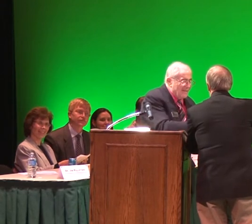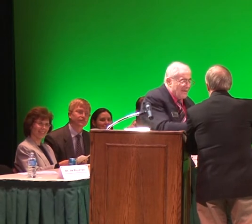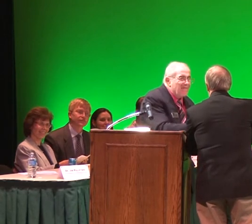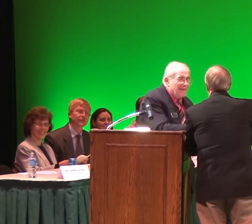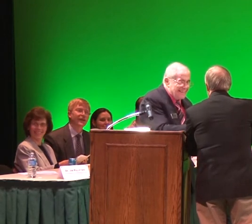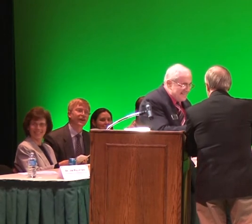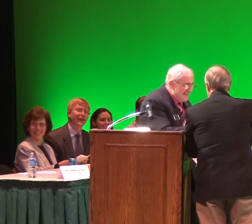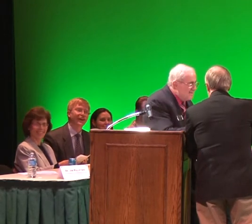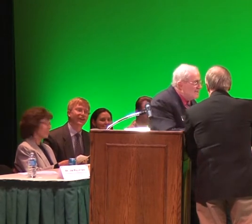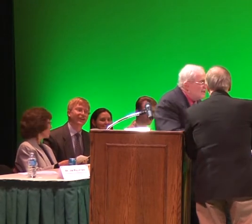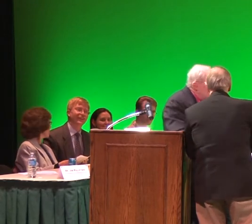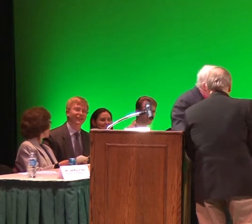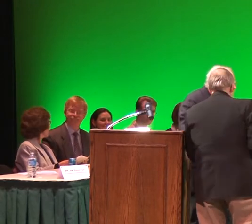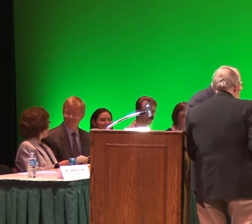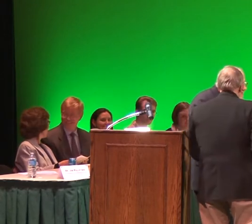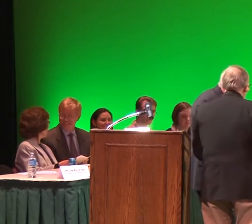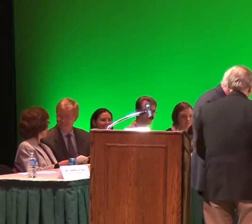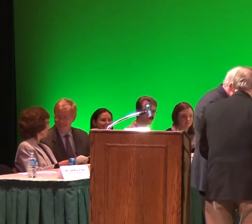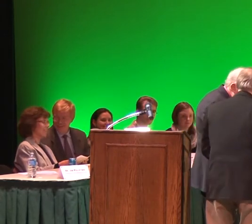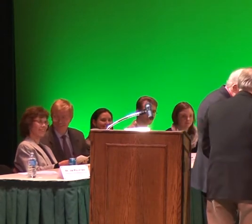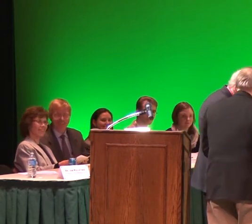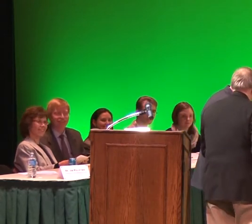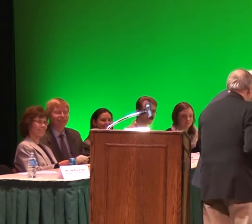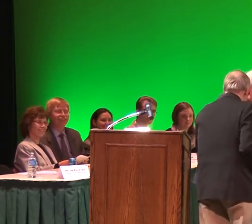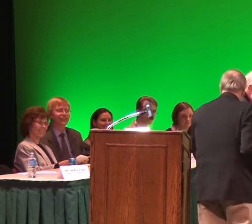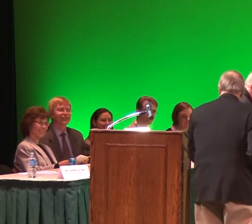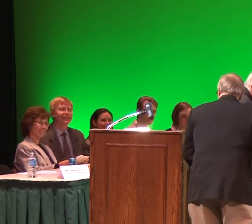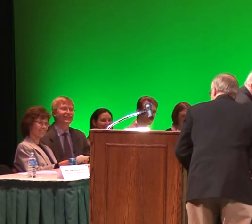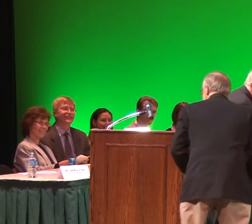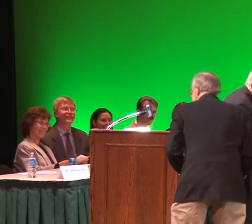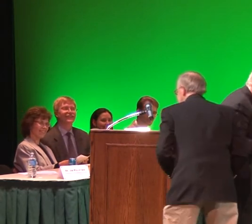want to give that myself.